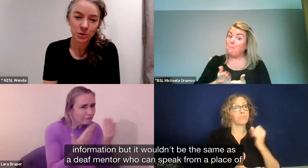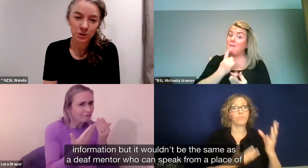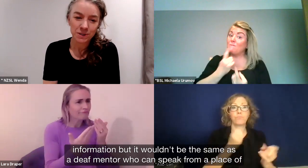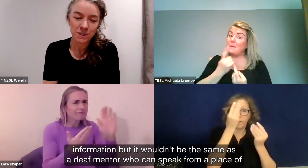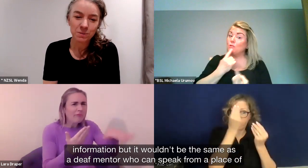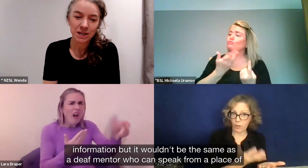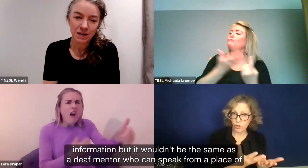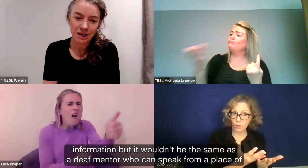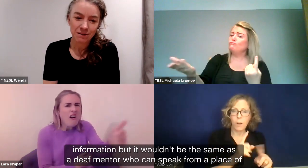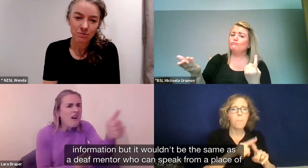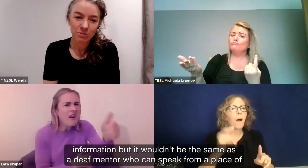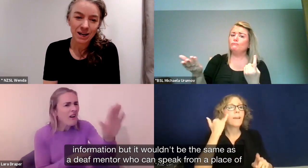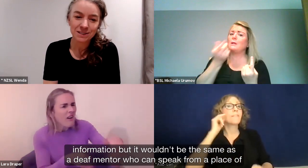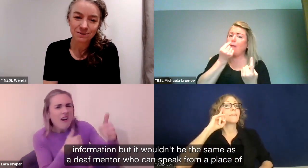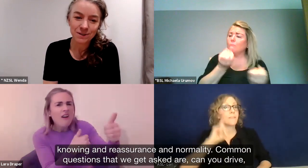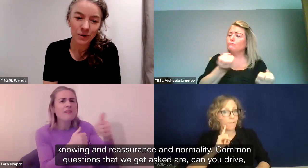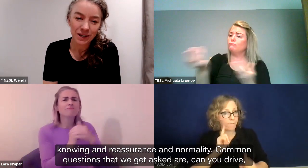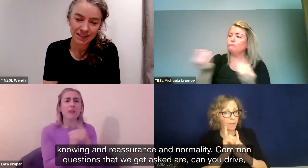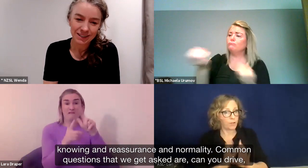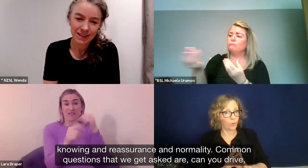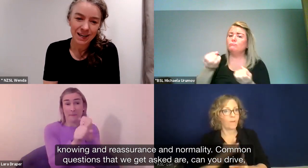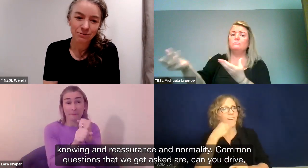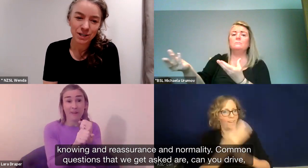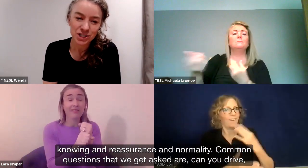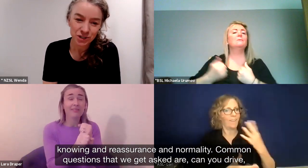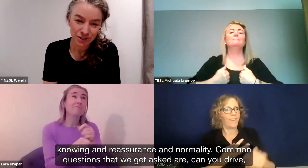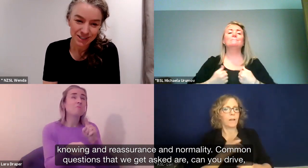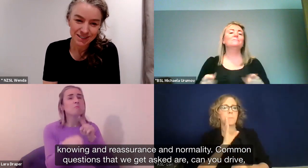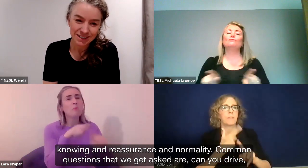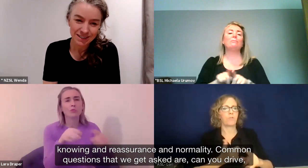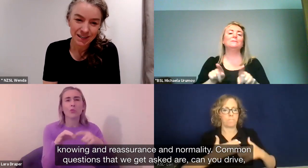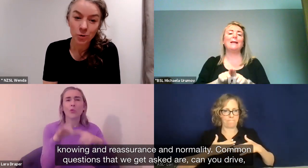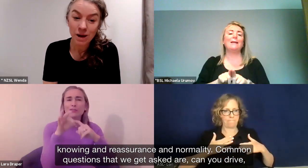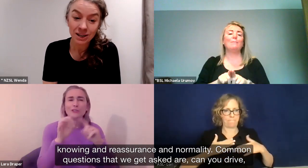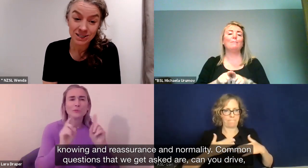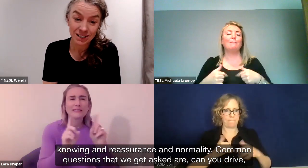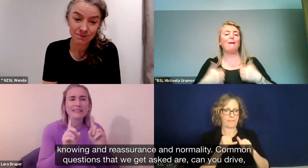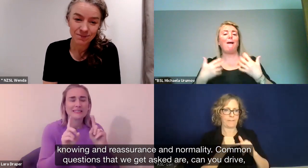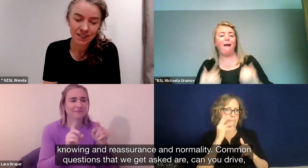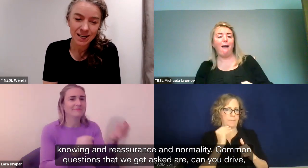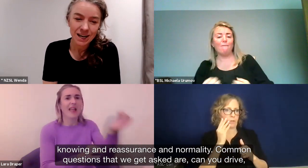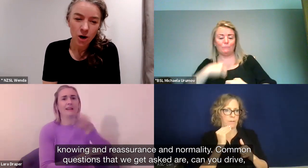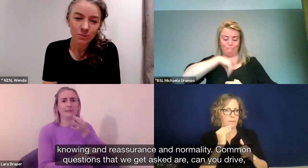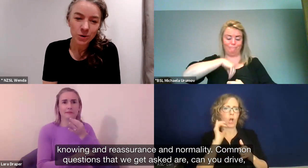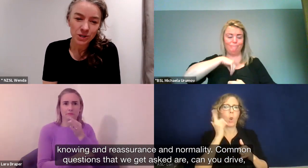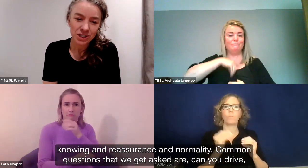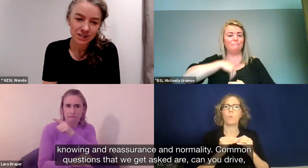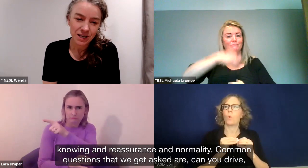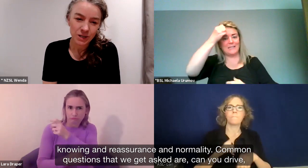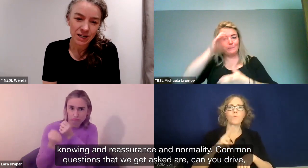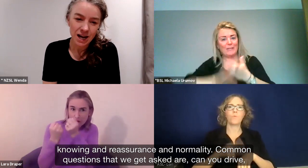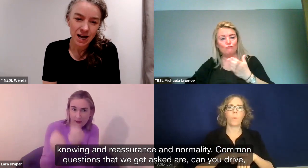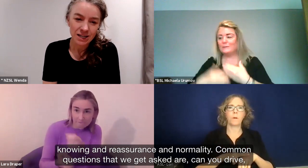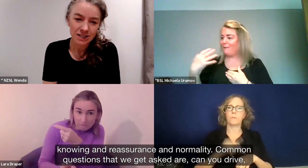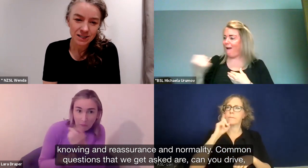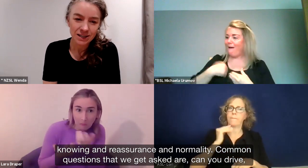deaf mentor who can speak from a place of knowing and reassurance and normality. Common questions